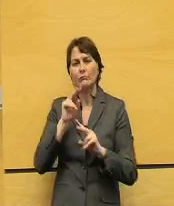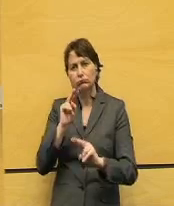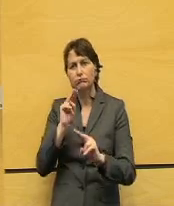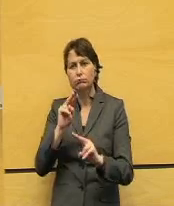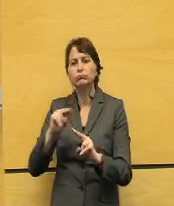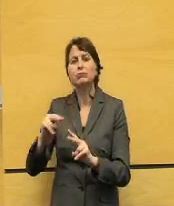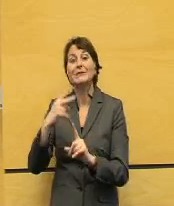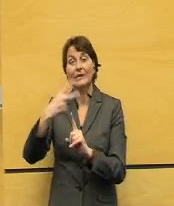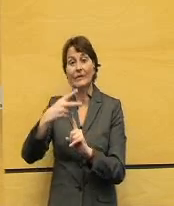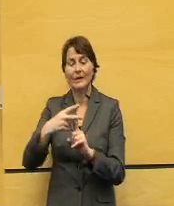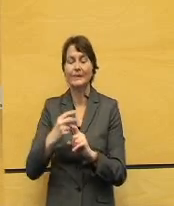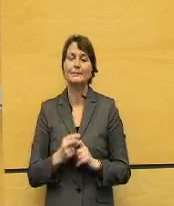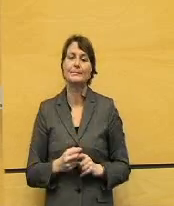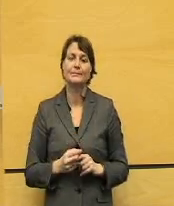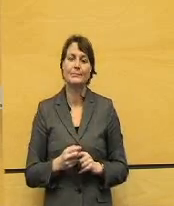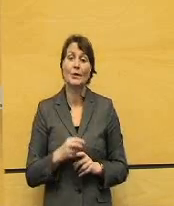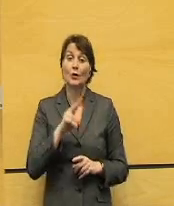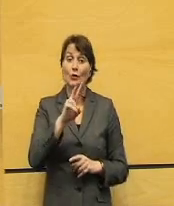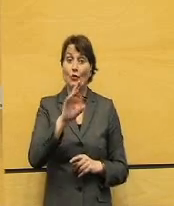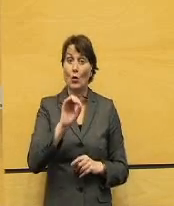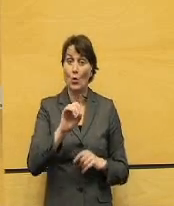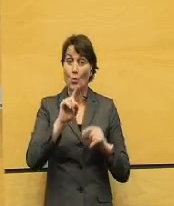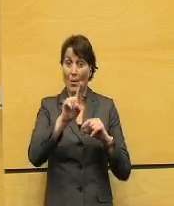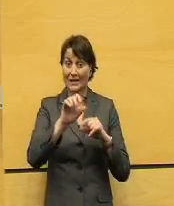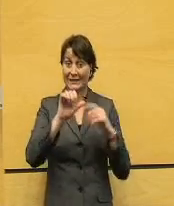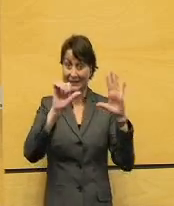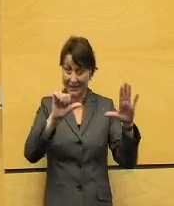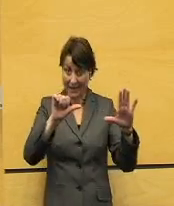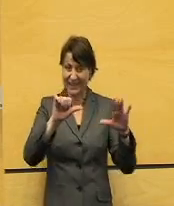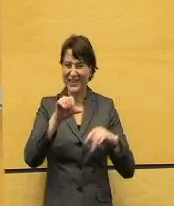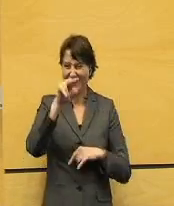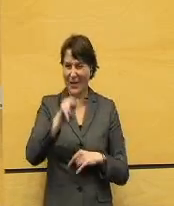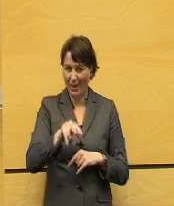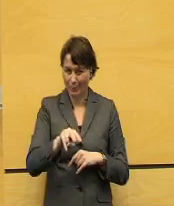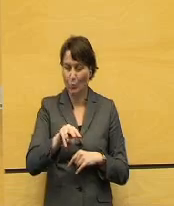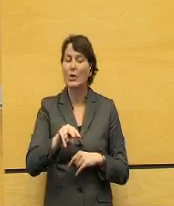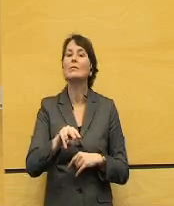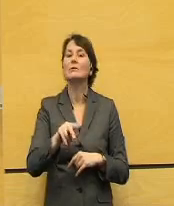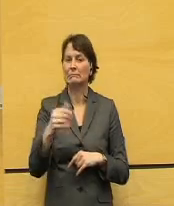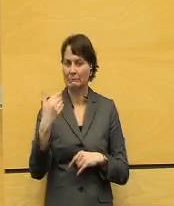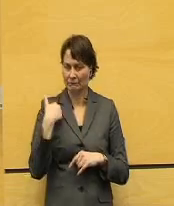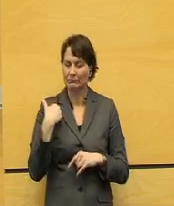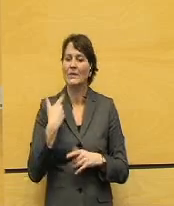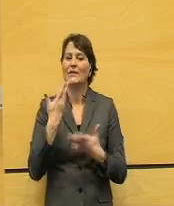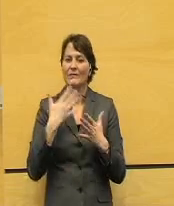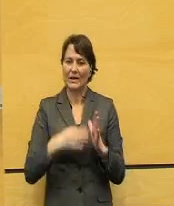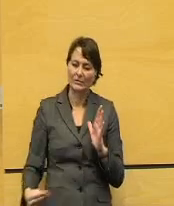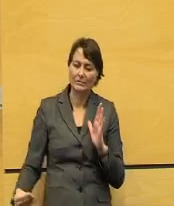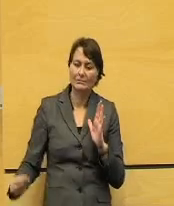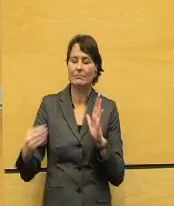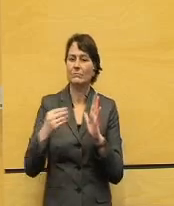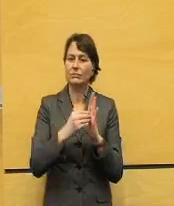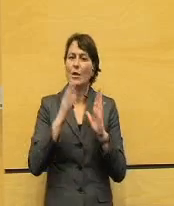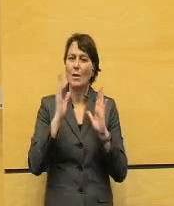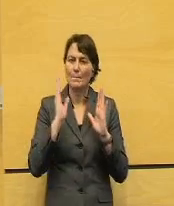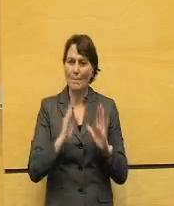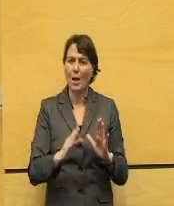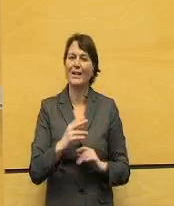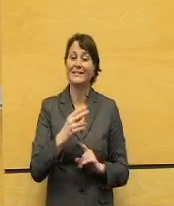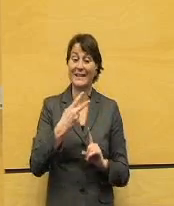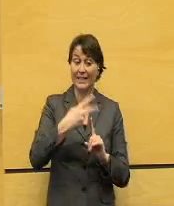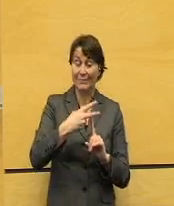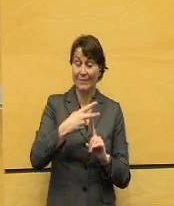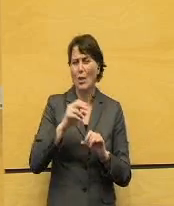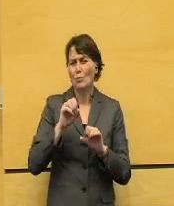5th February 2016 mandate all registered broadcasting and telecommunication agency